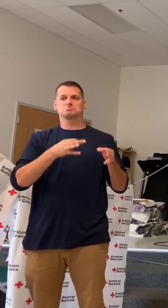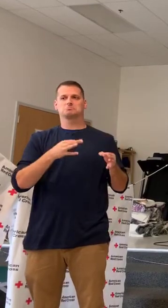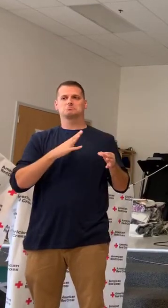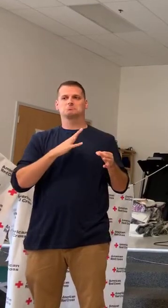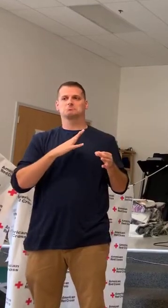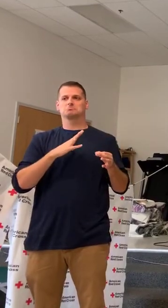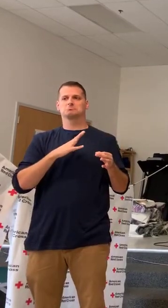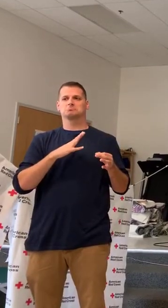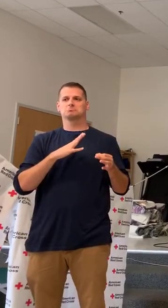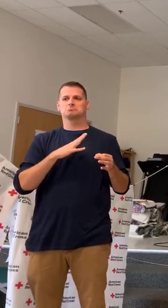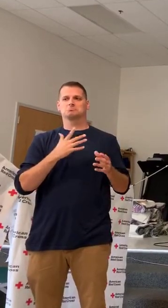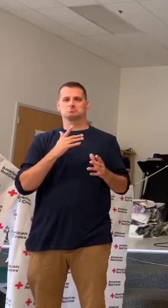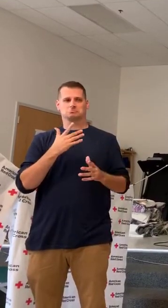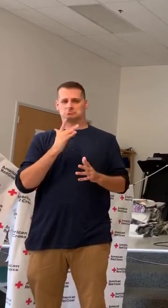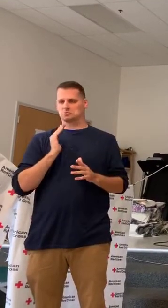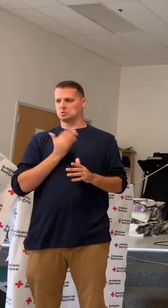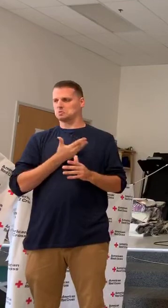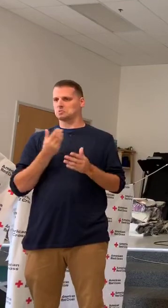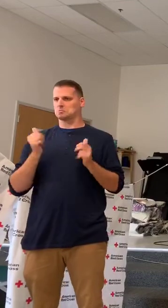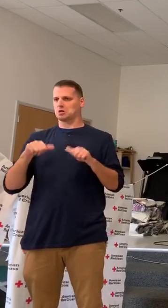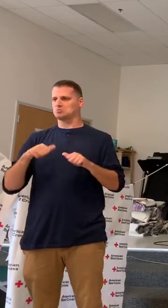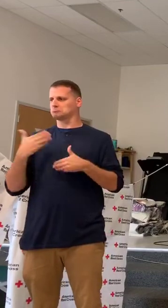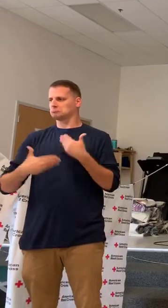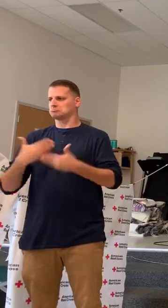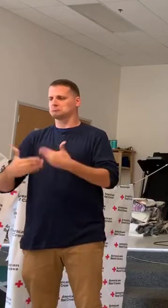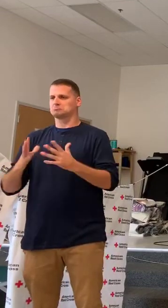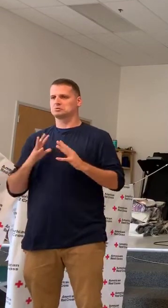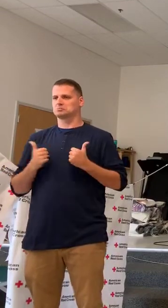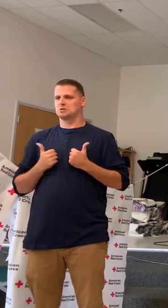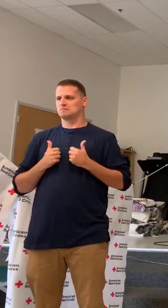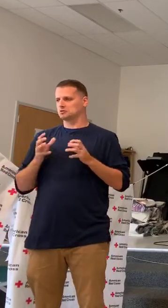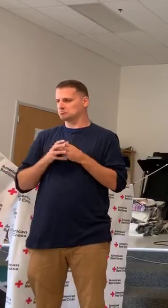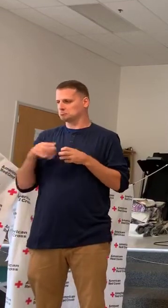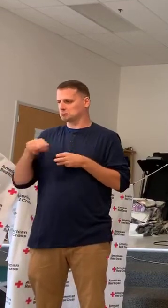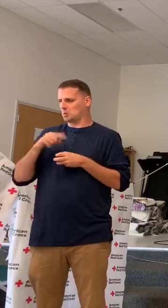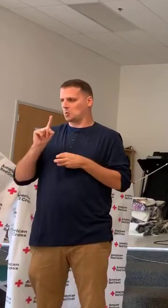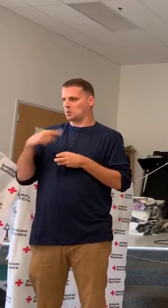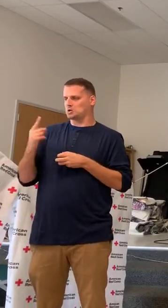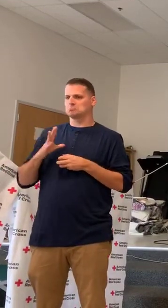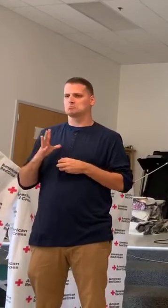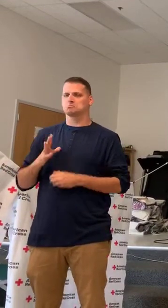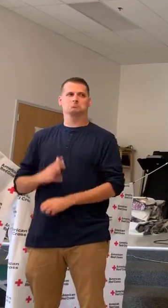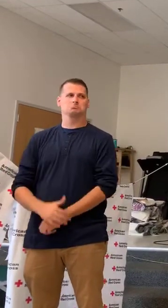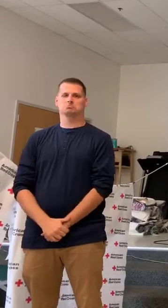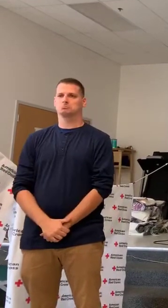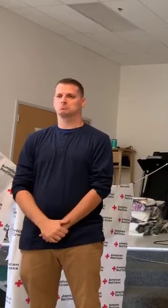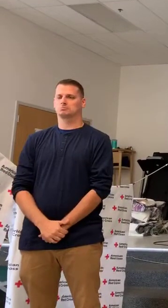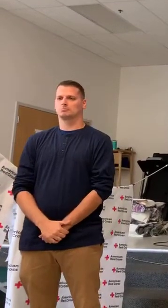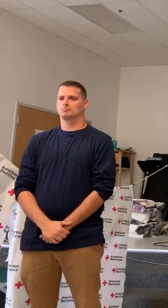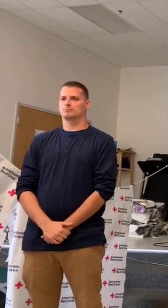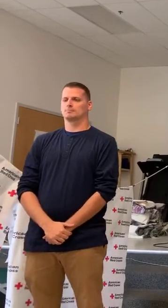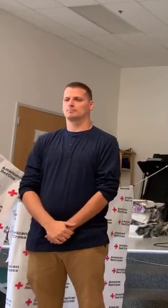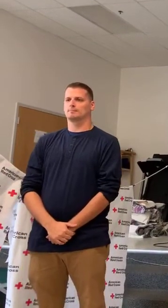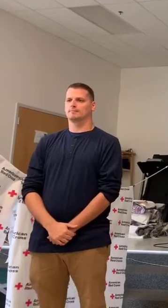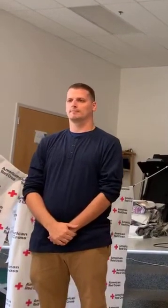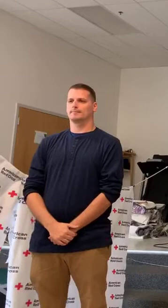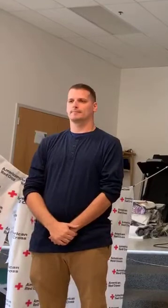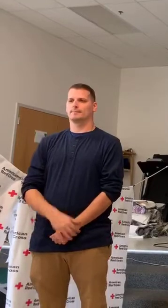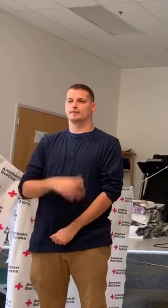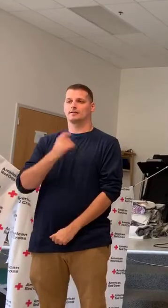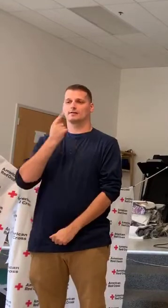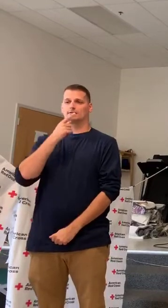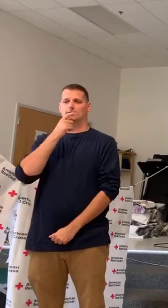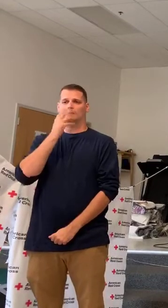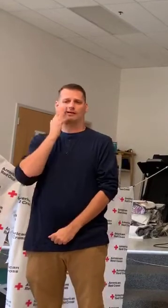enforcement from different agencies that come in, and they are folks who know this type of operation, know what to look for, protect our staging